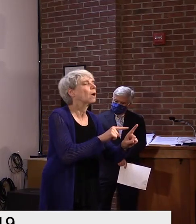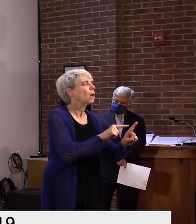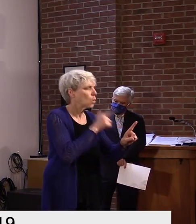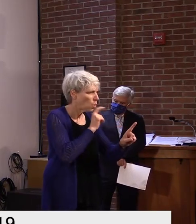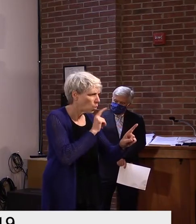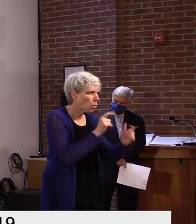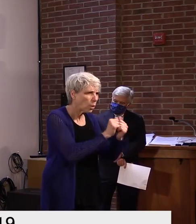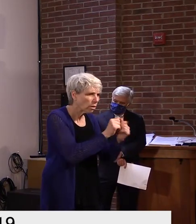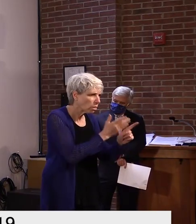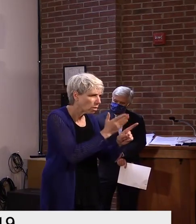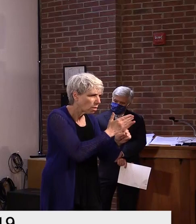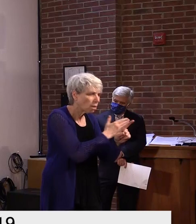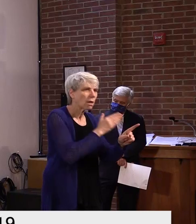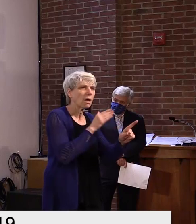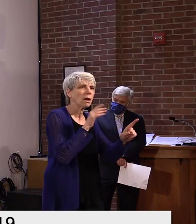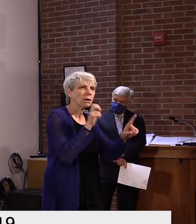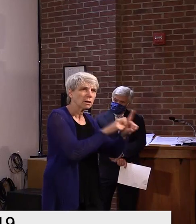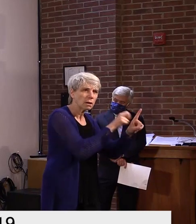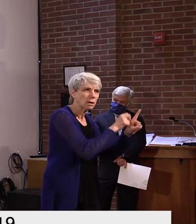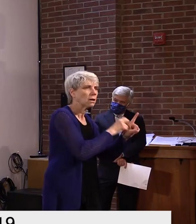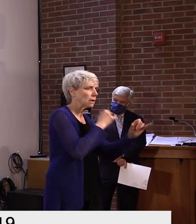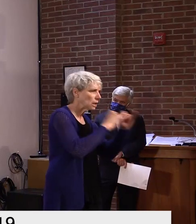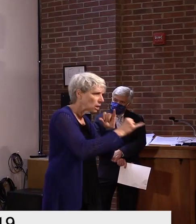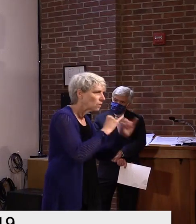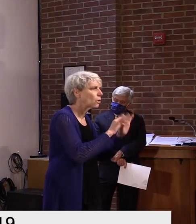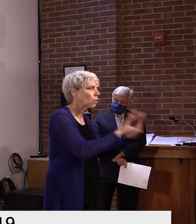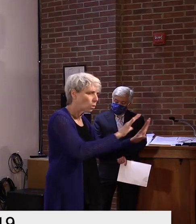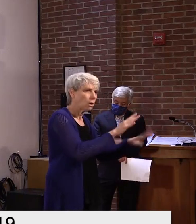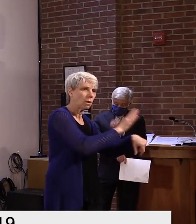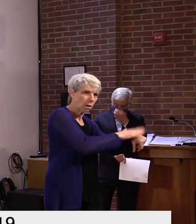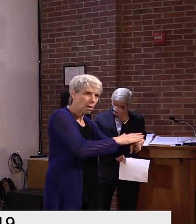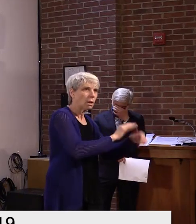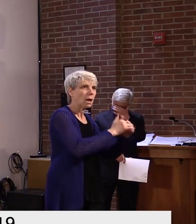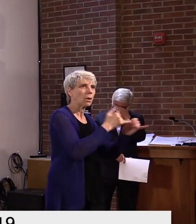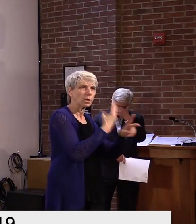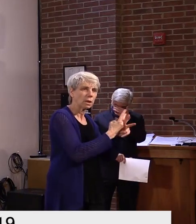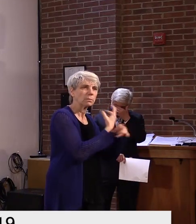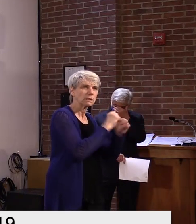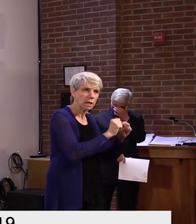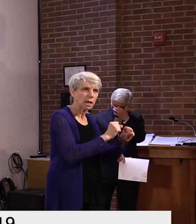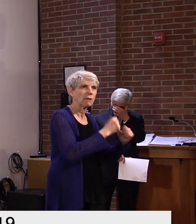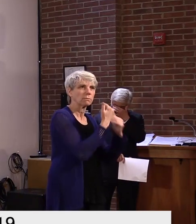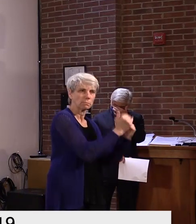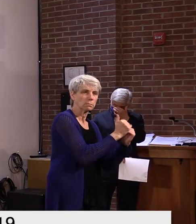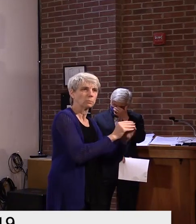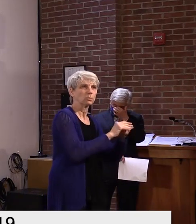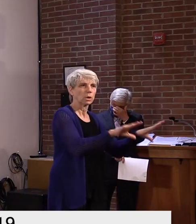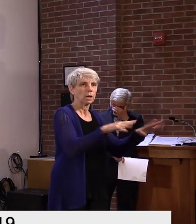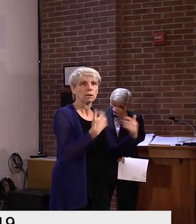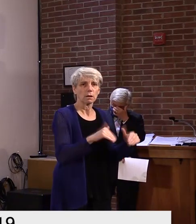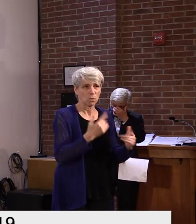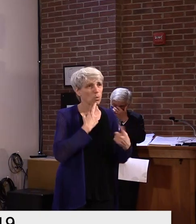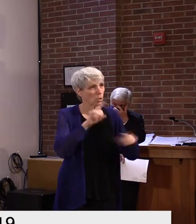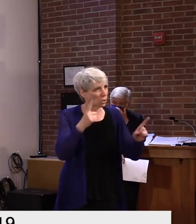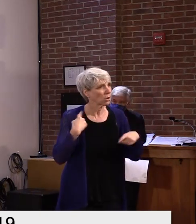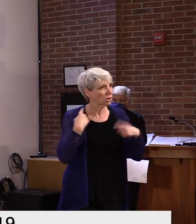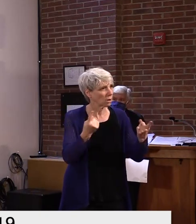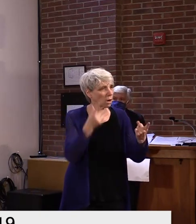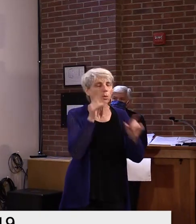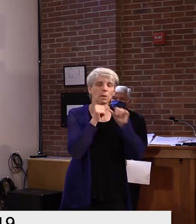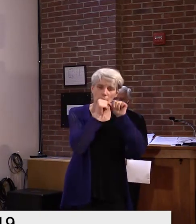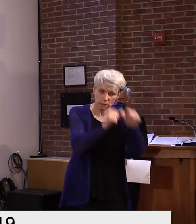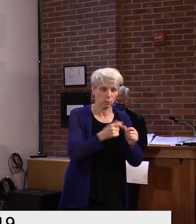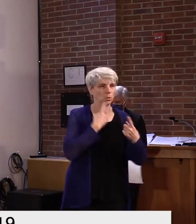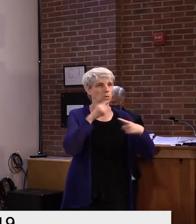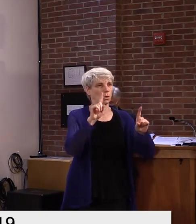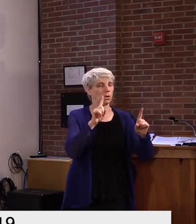COVID, they really work and will continue to work to limit the spread of the virus. Now I'd like to turn this over